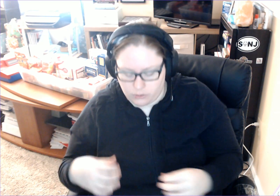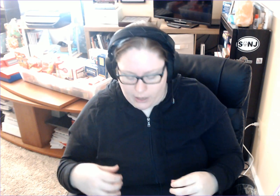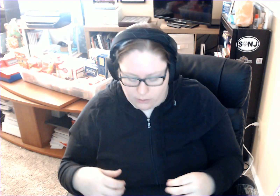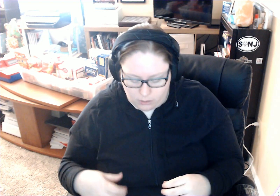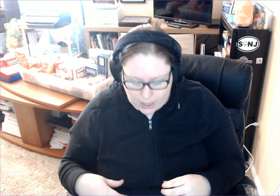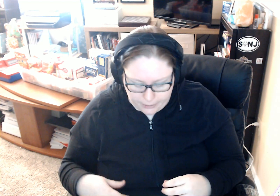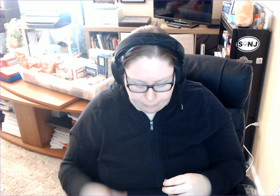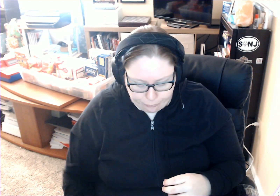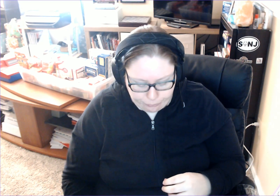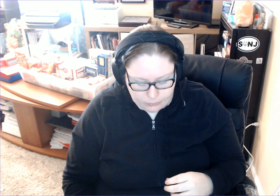lot.